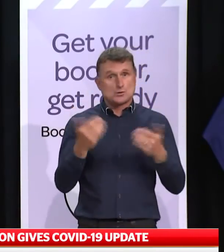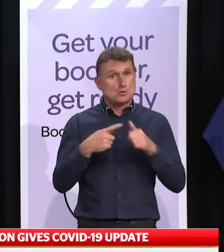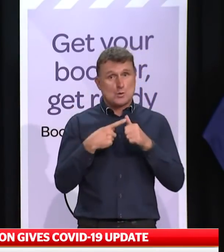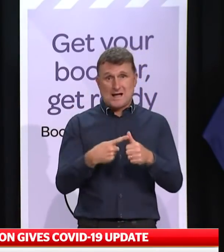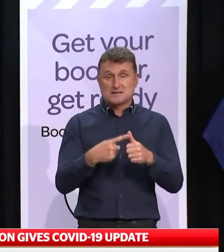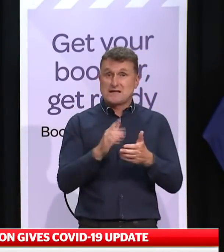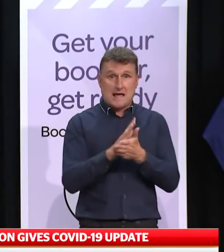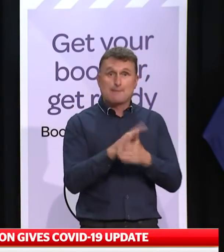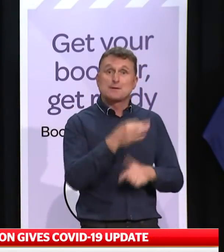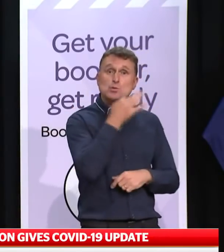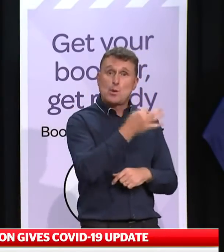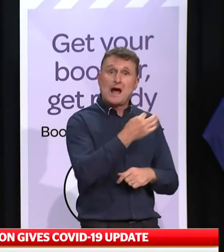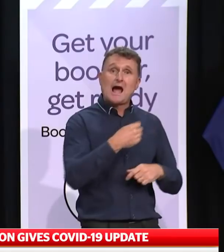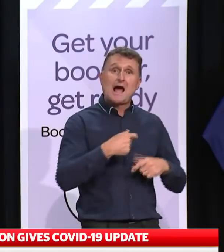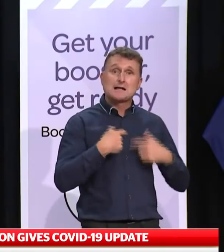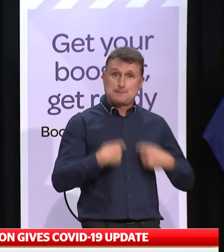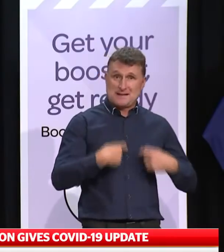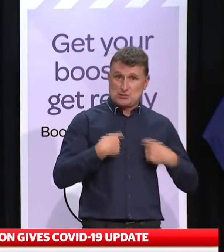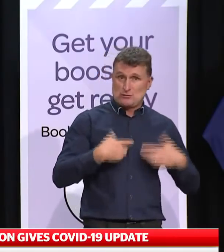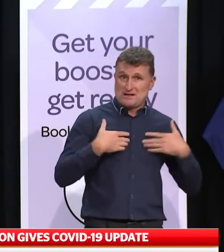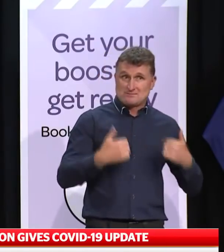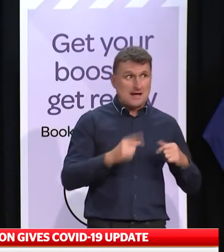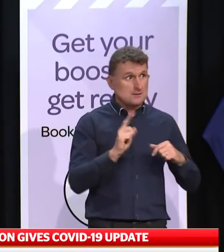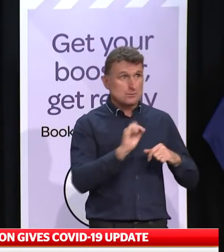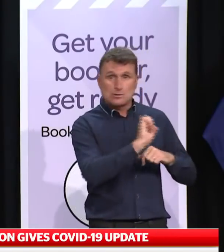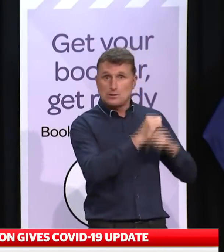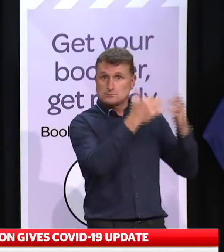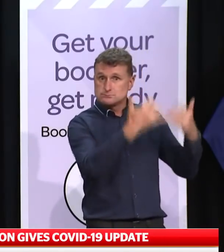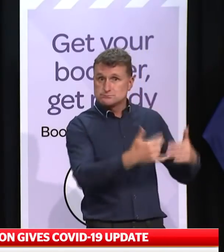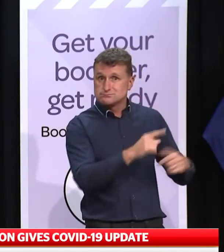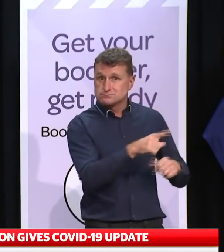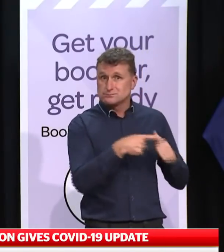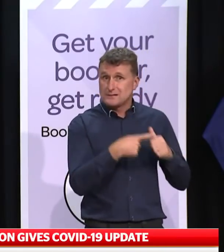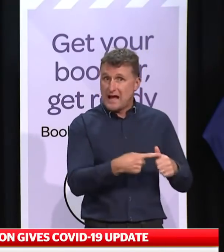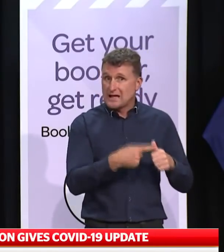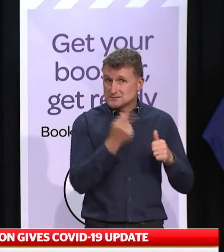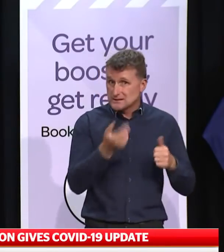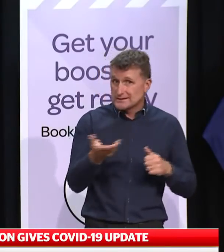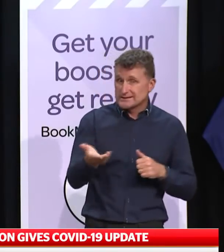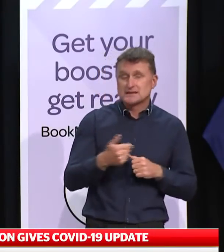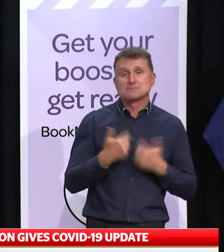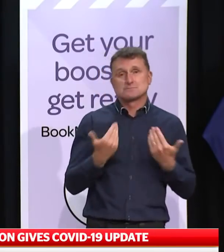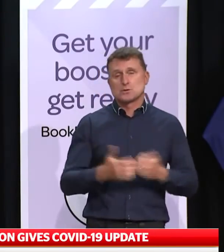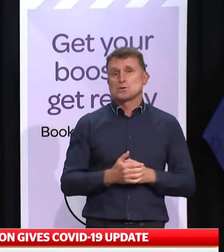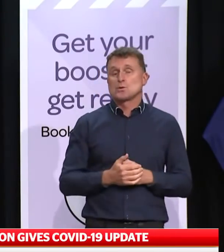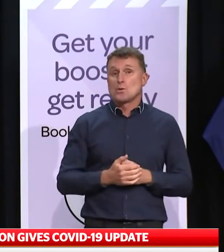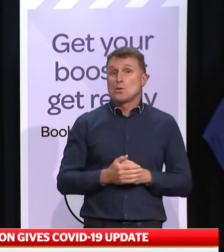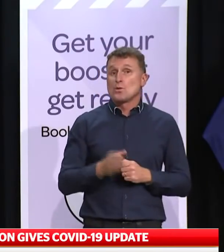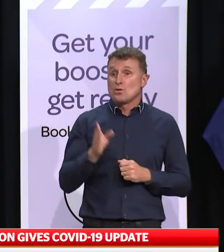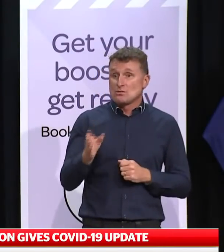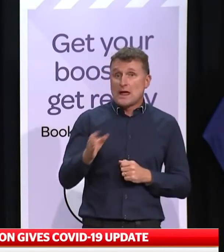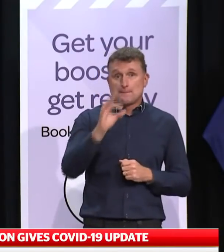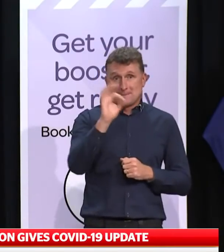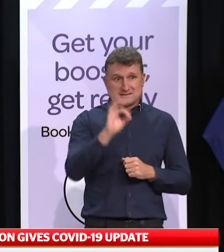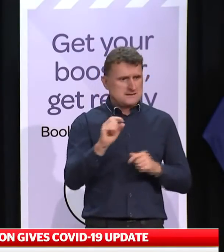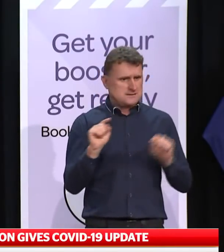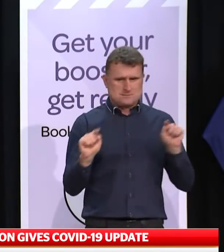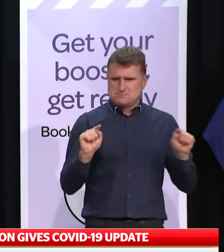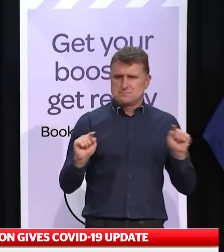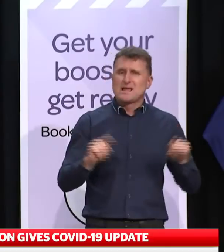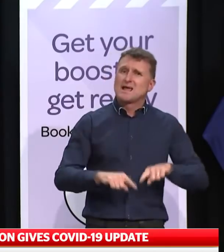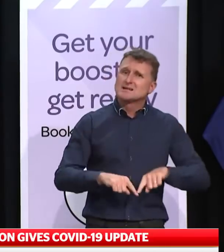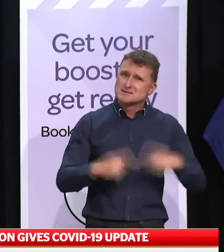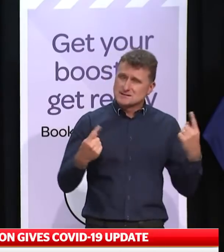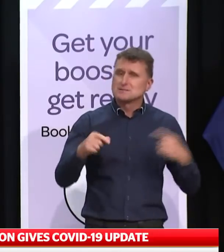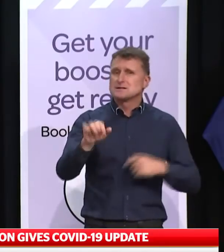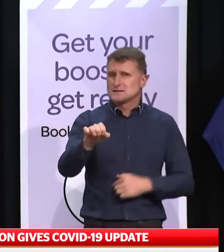Ministry of Health and find out for you what they would have as an answer to that. Those percentages, while there is a discrepancy there, it's